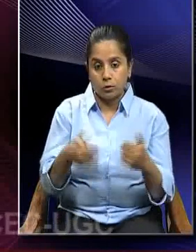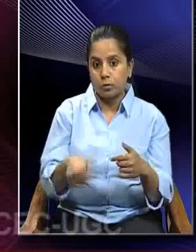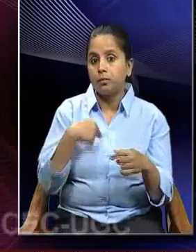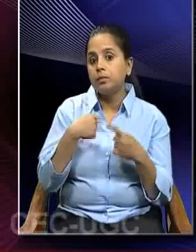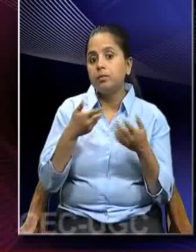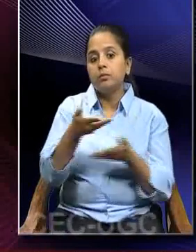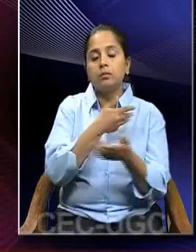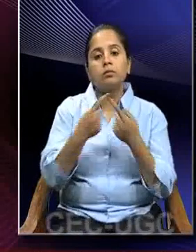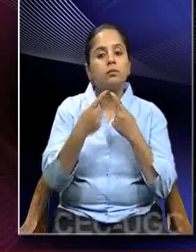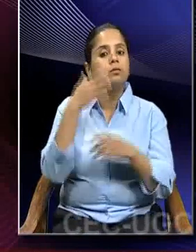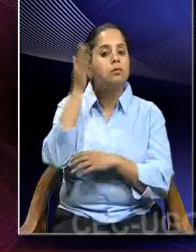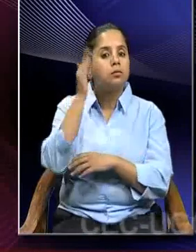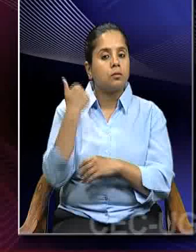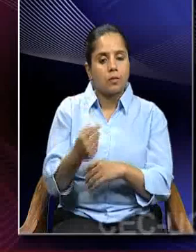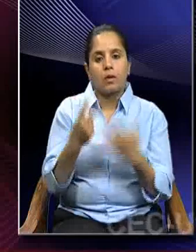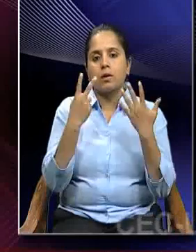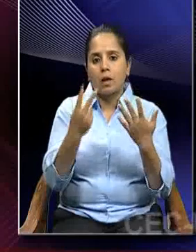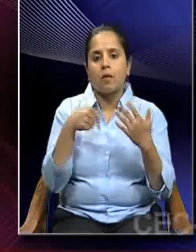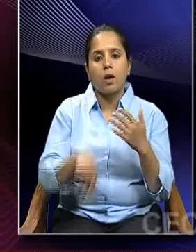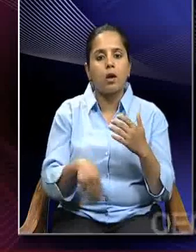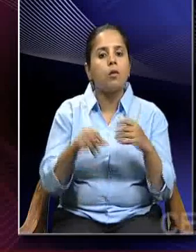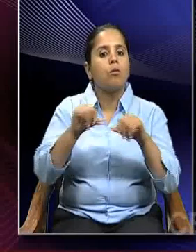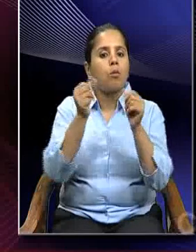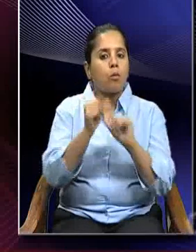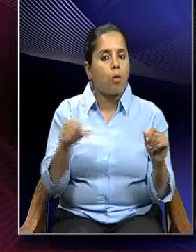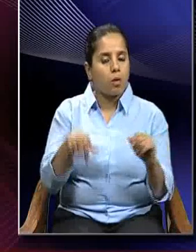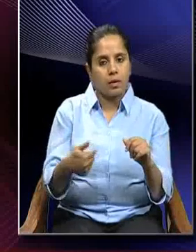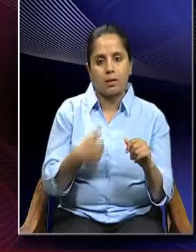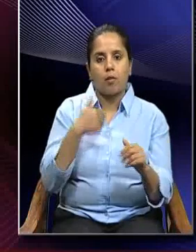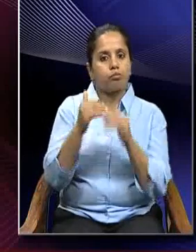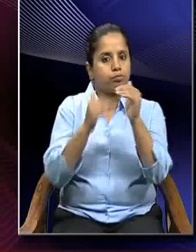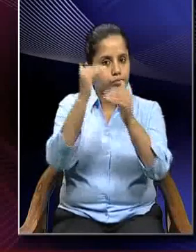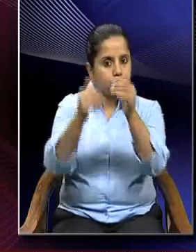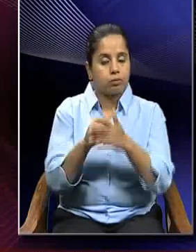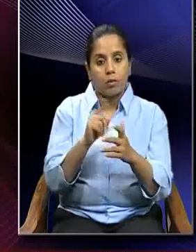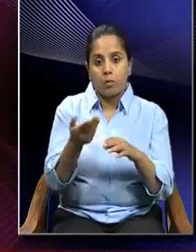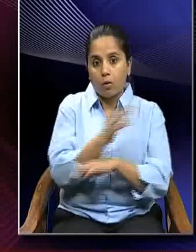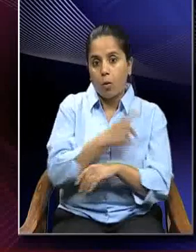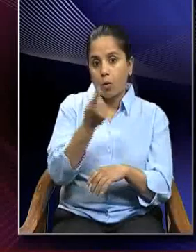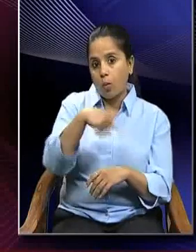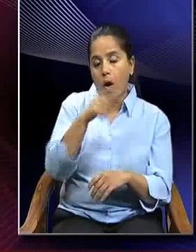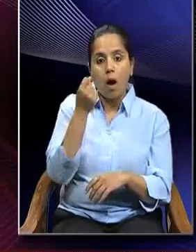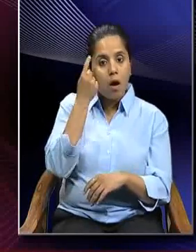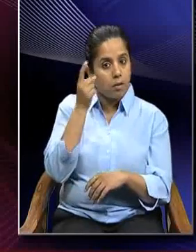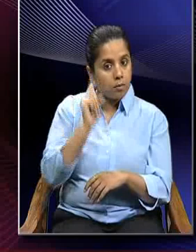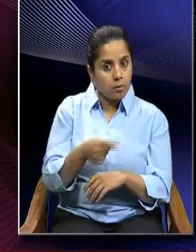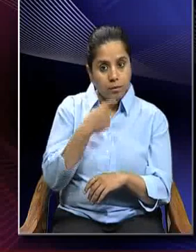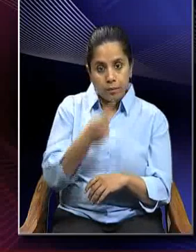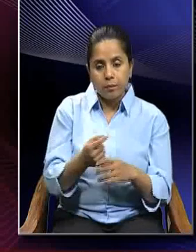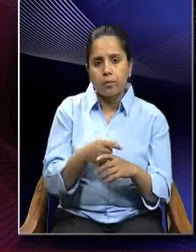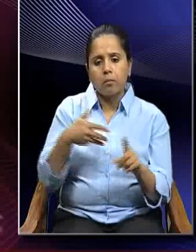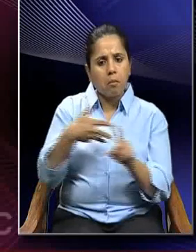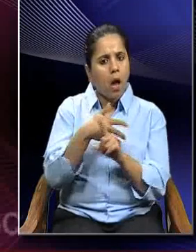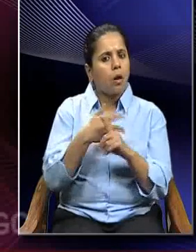you about the 7 models of self-development. But before that, we should understand that what is there in the